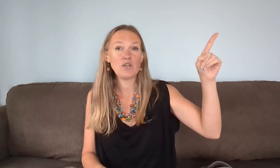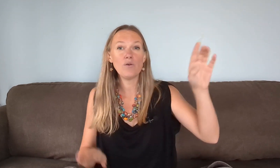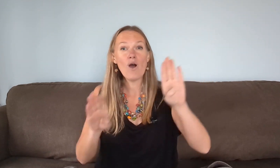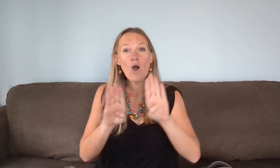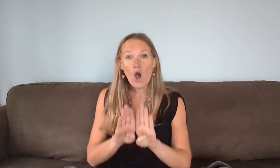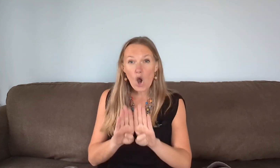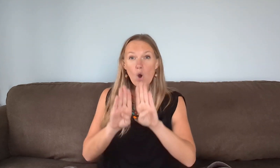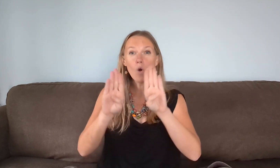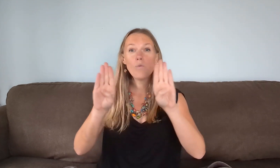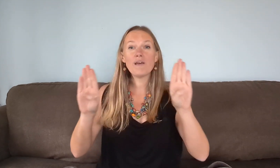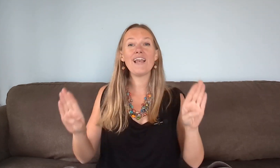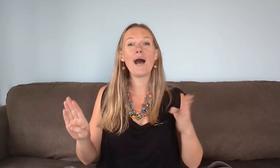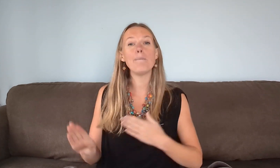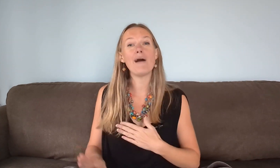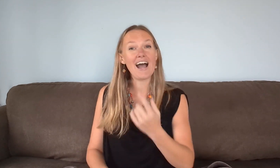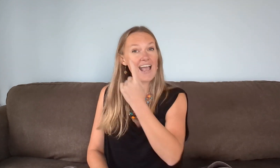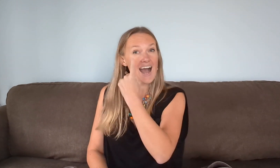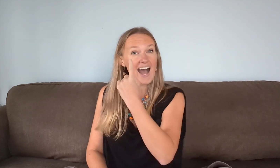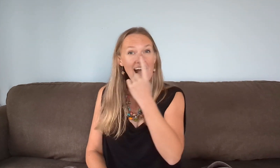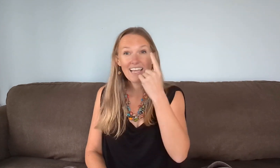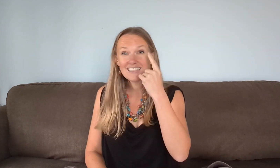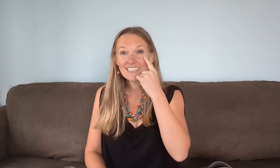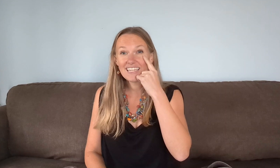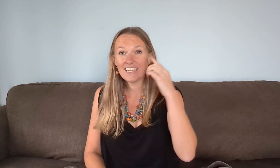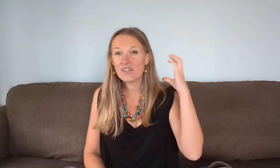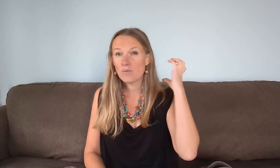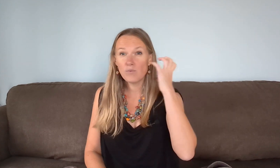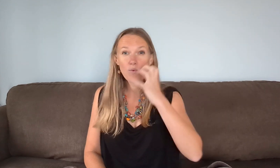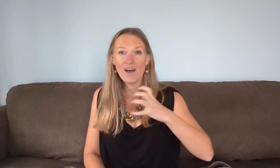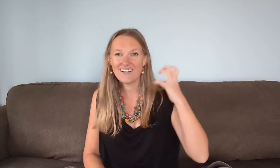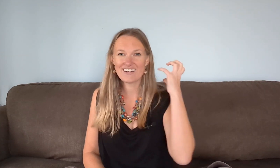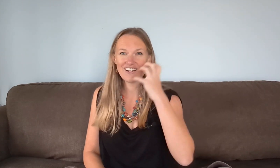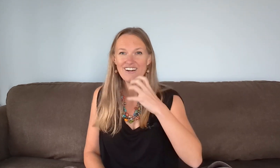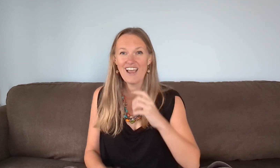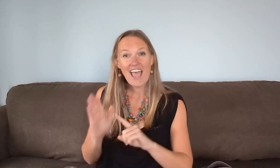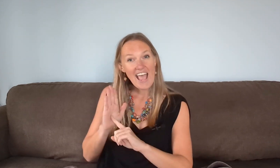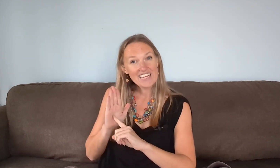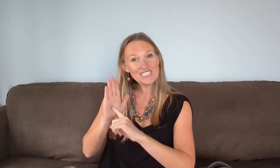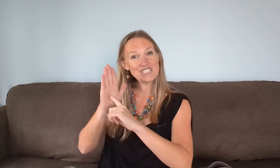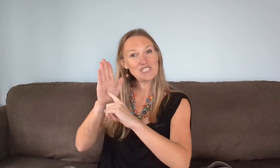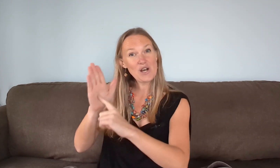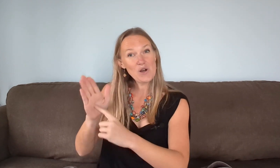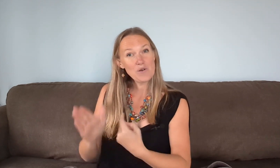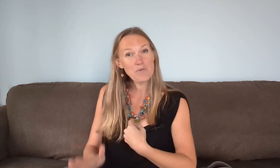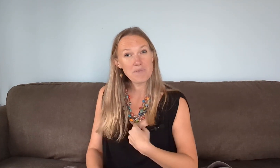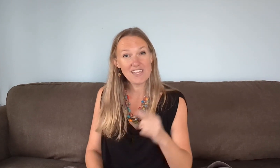you. Open up my eyes in wonder and show